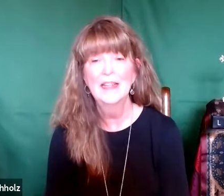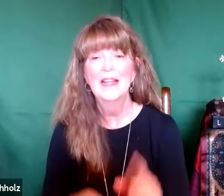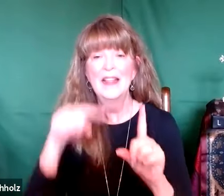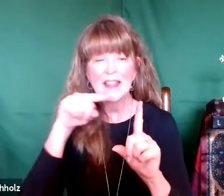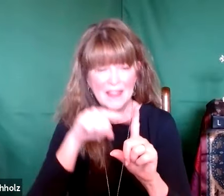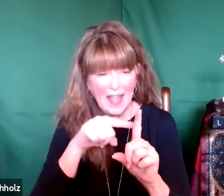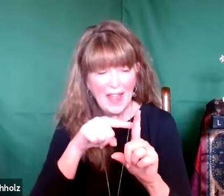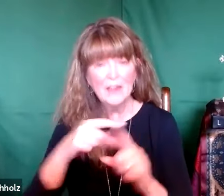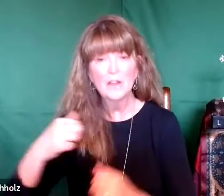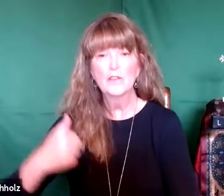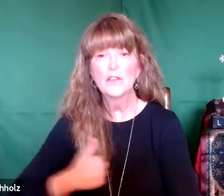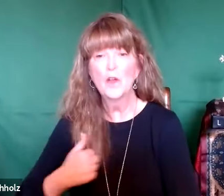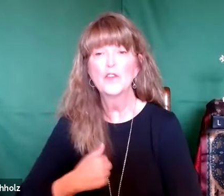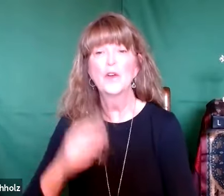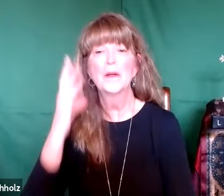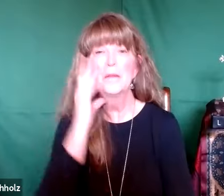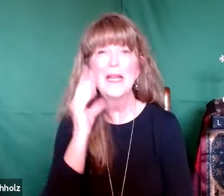had ever experienced in his entire life.